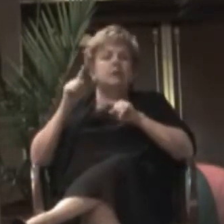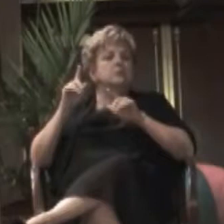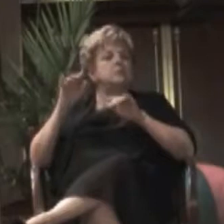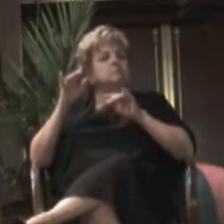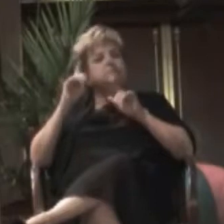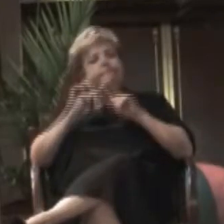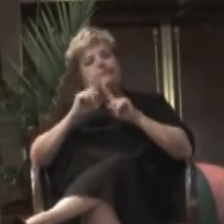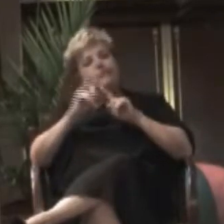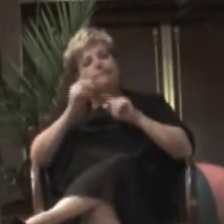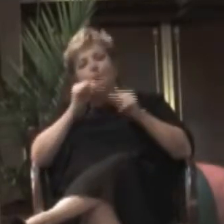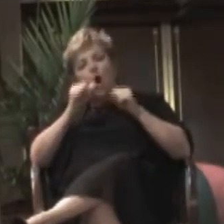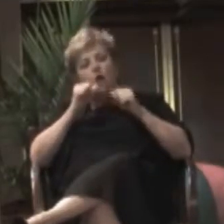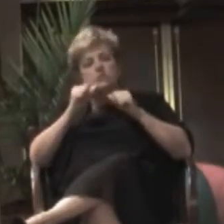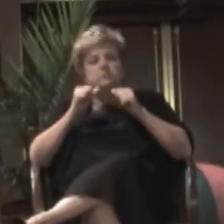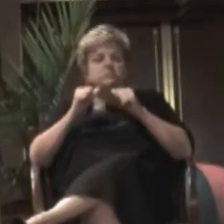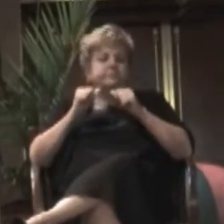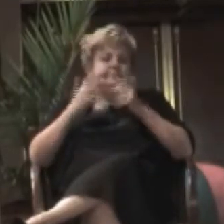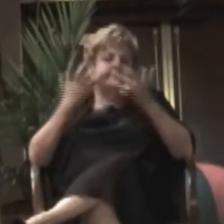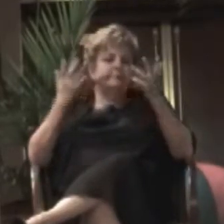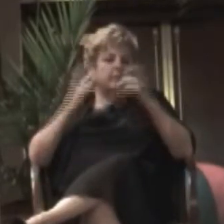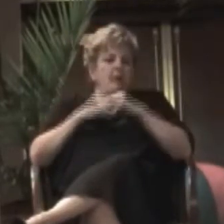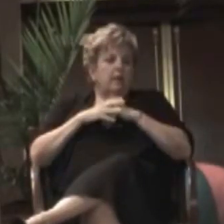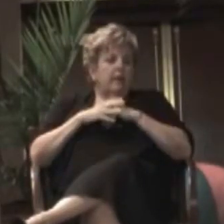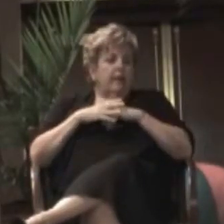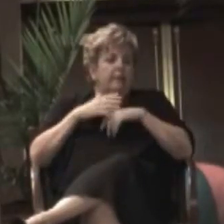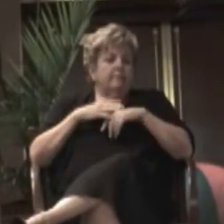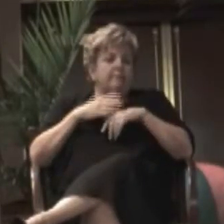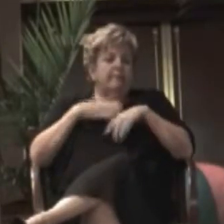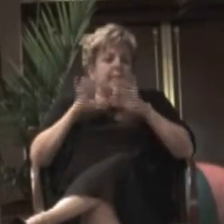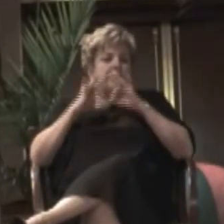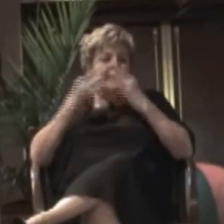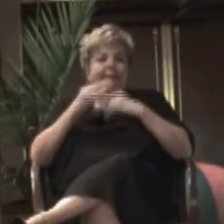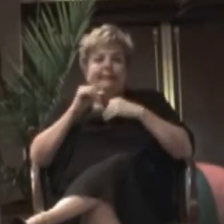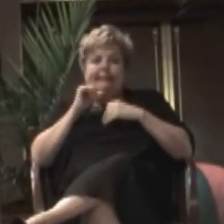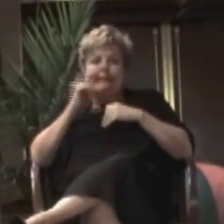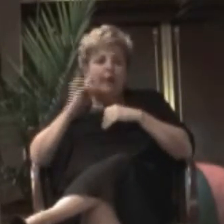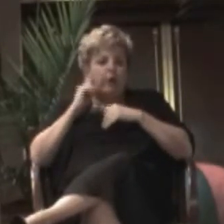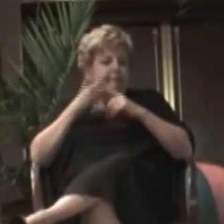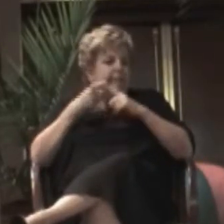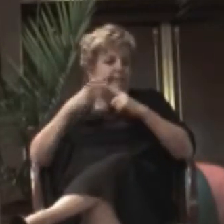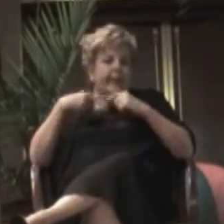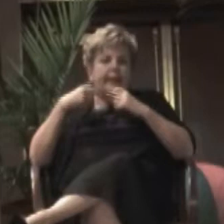they were not alarmed if they didn't hear from me for months. It was just normal business.